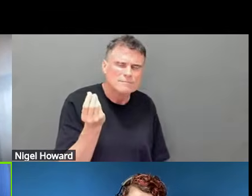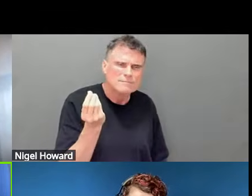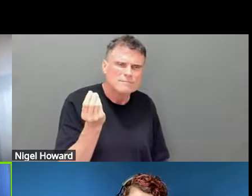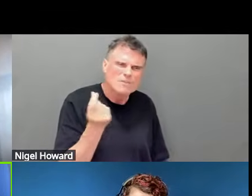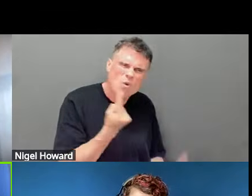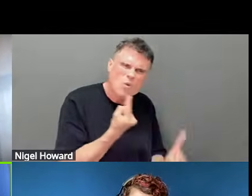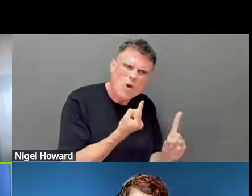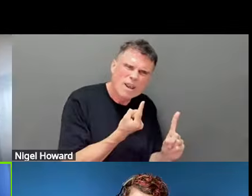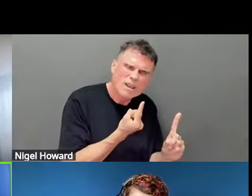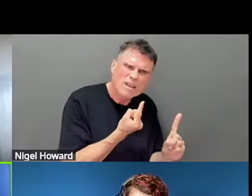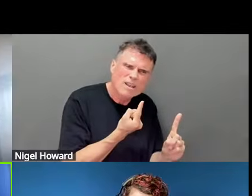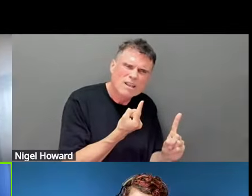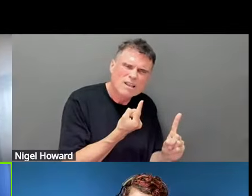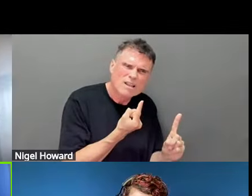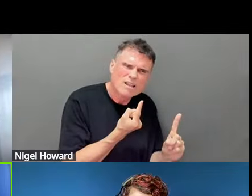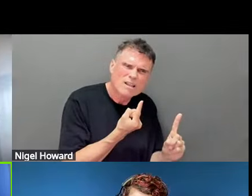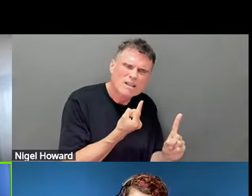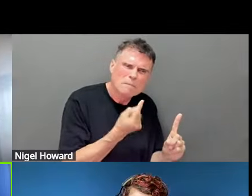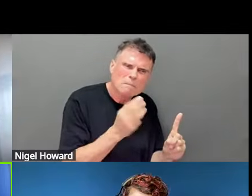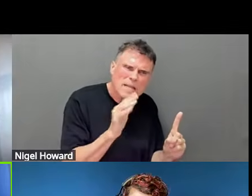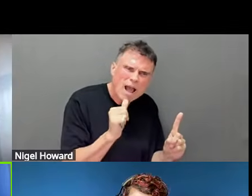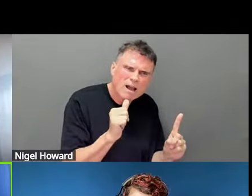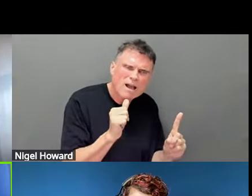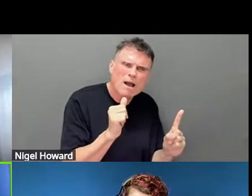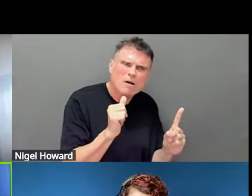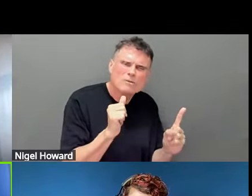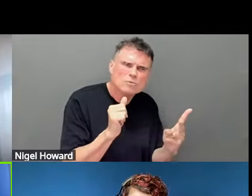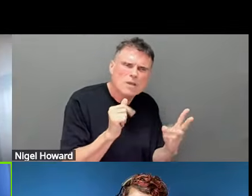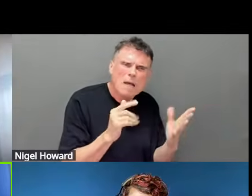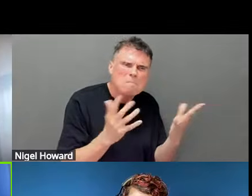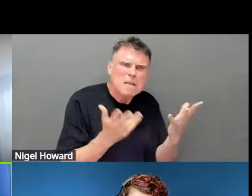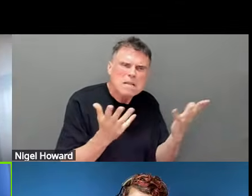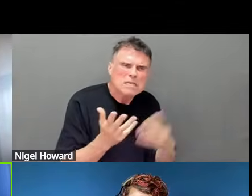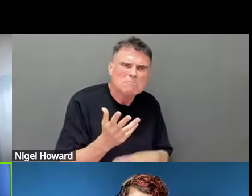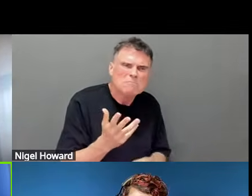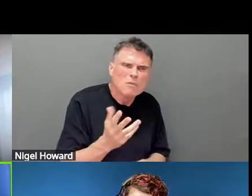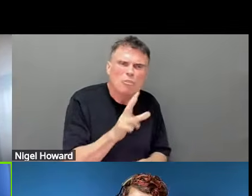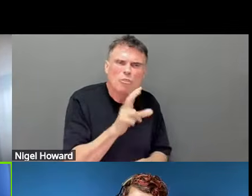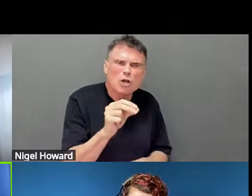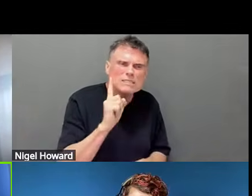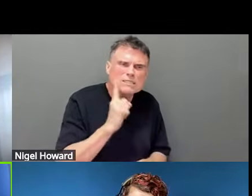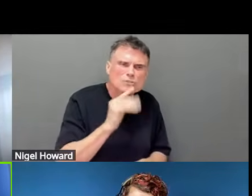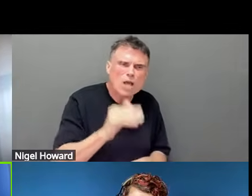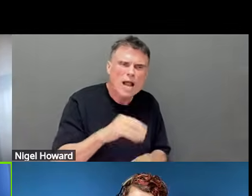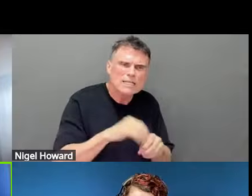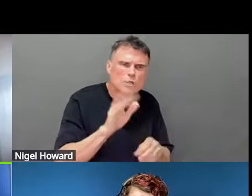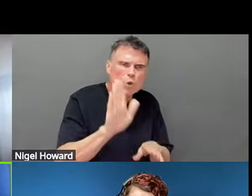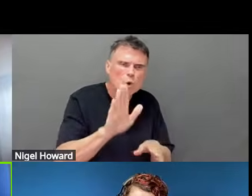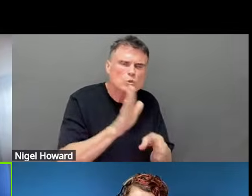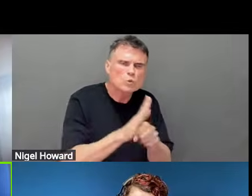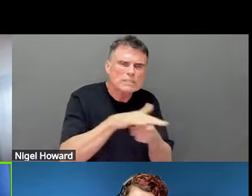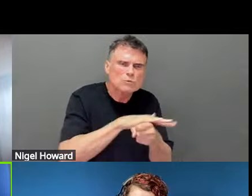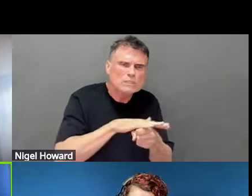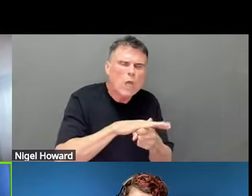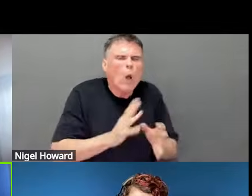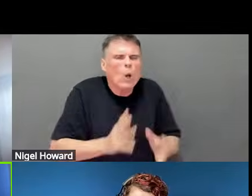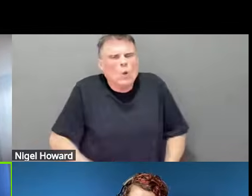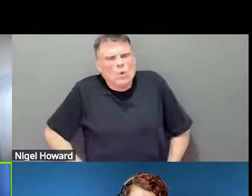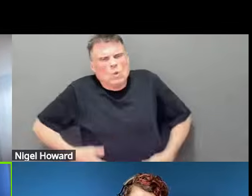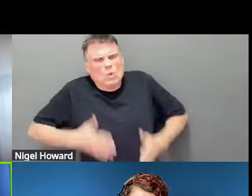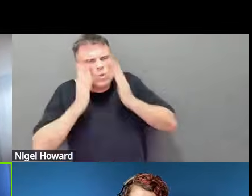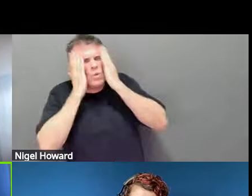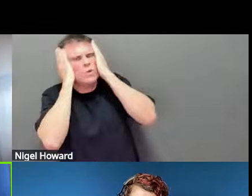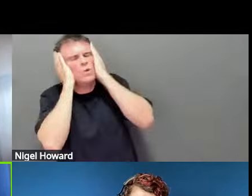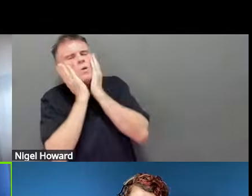cannot measure a child's educational quality based on the bottom line. When you think about Mia, when you think about maybe